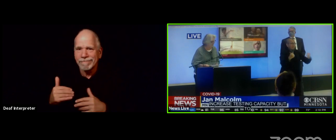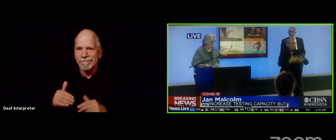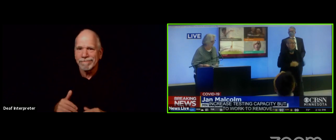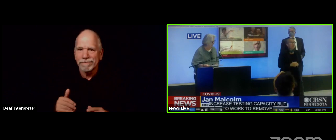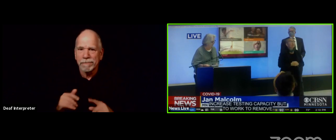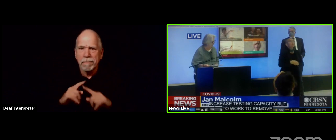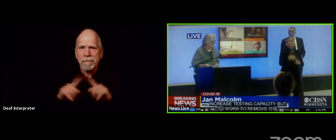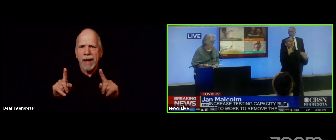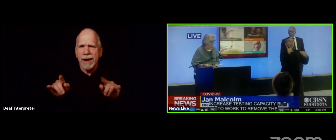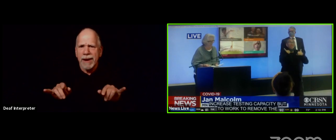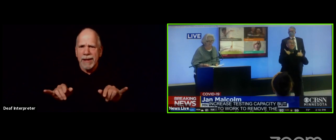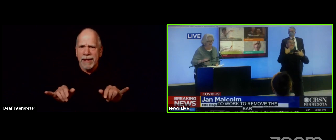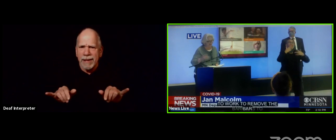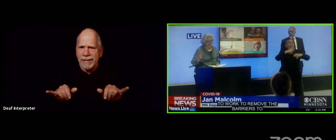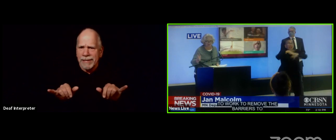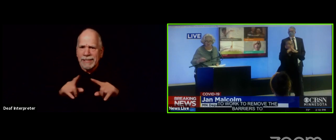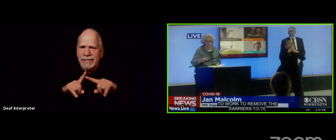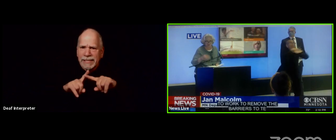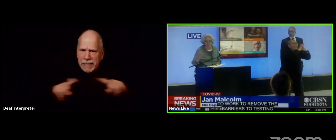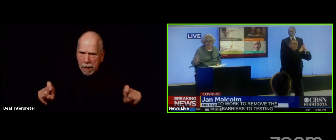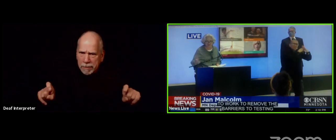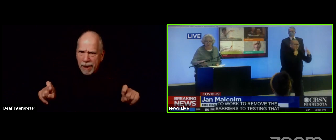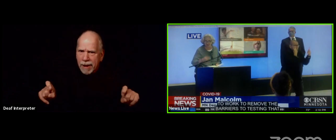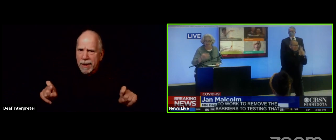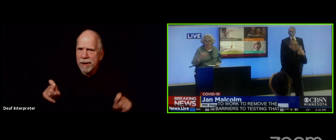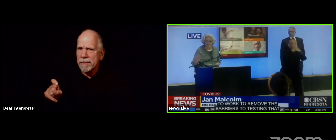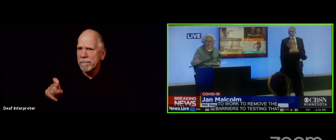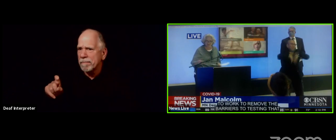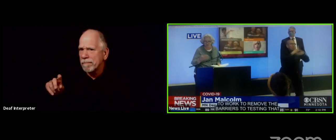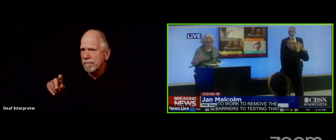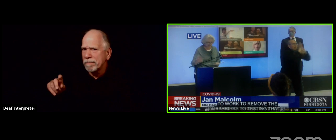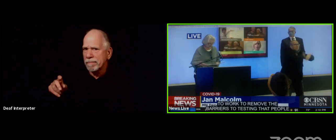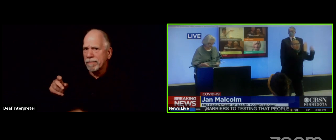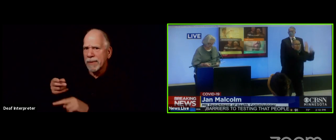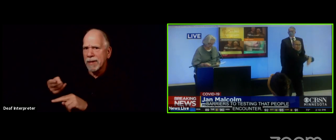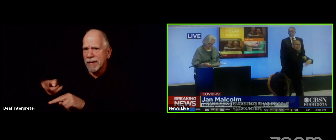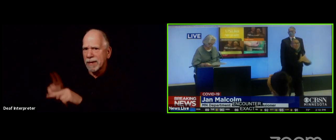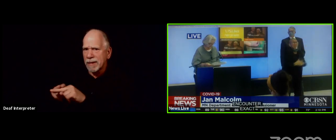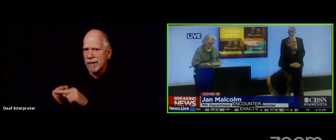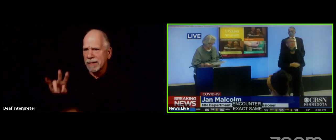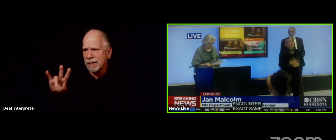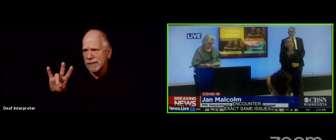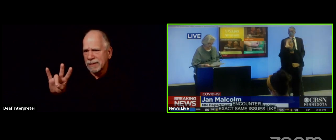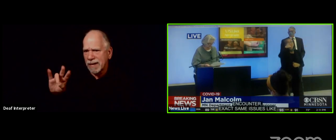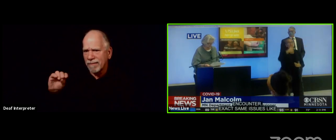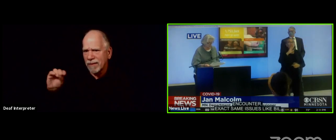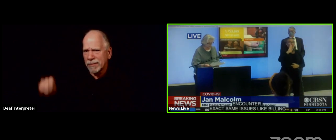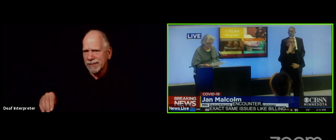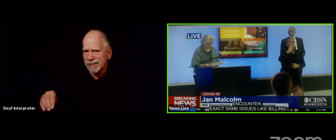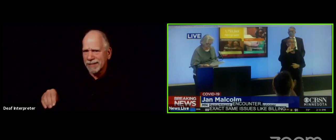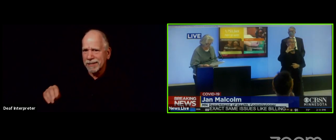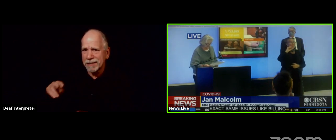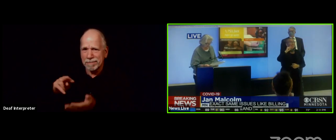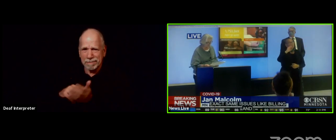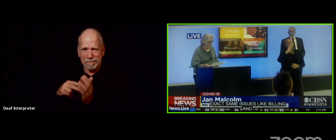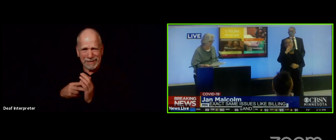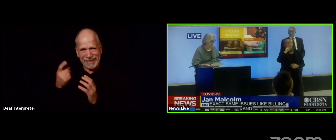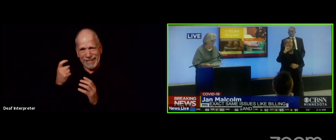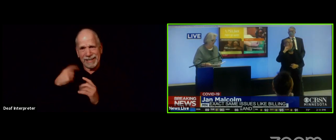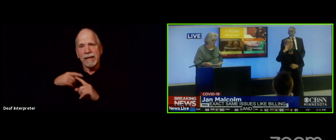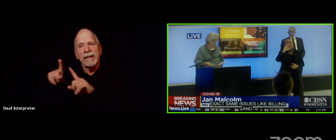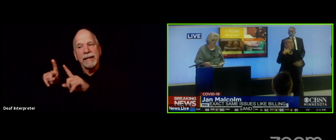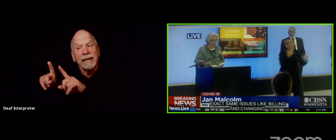people encounter, vexing issues like billing and changing guidance about priority populations to be